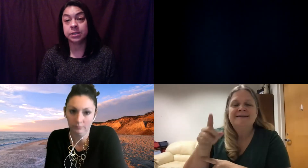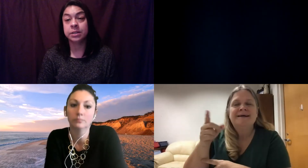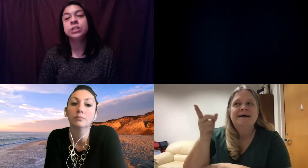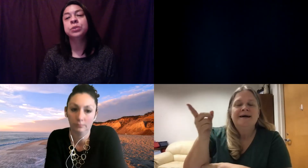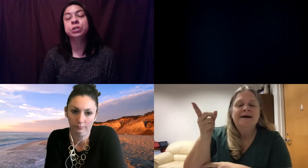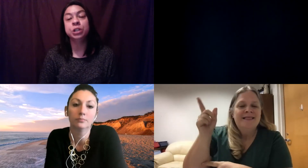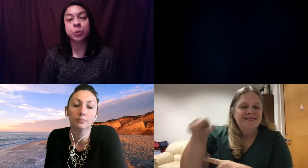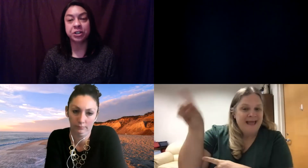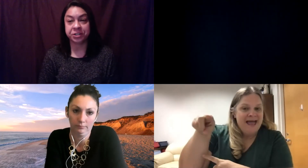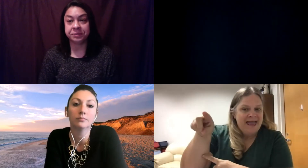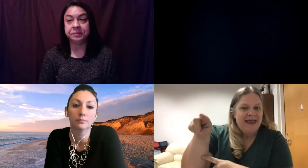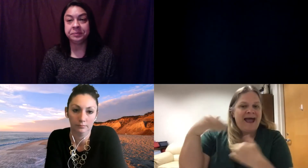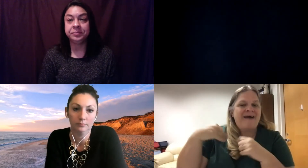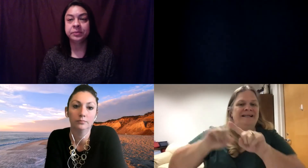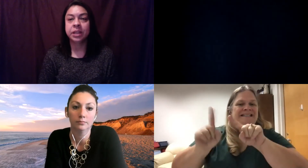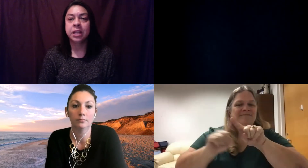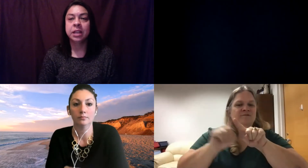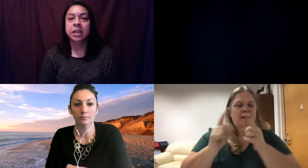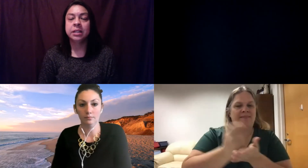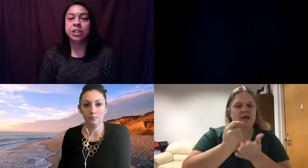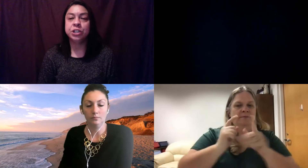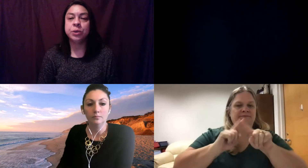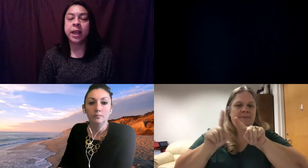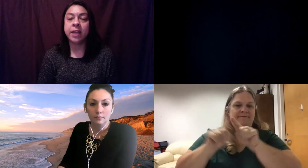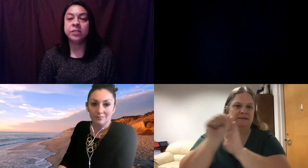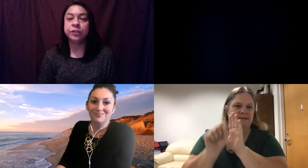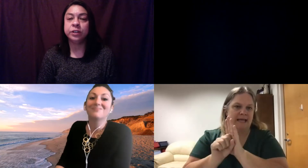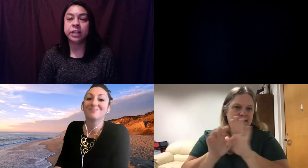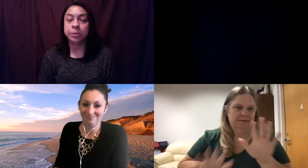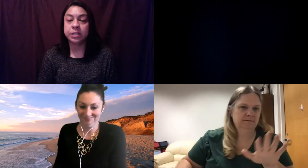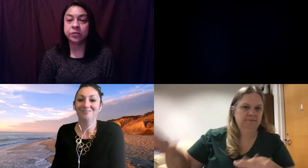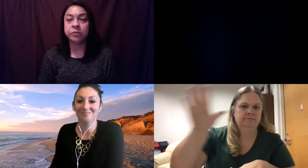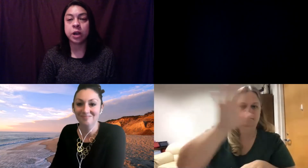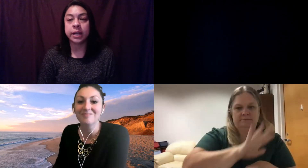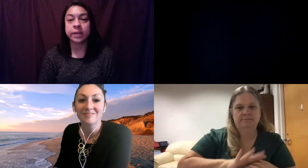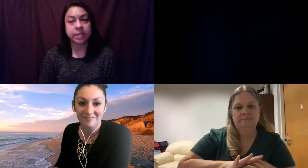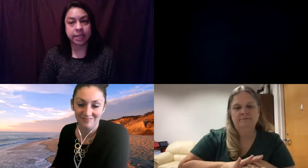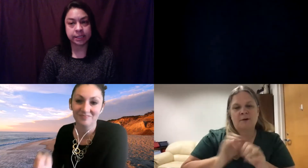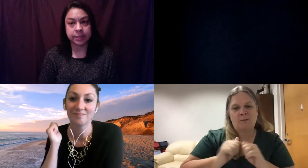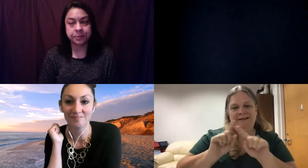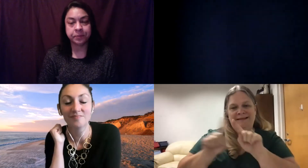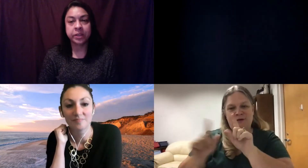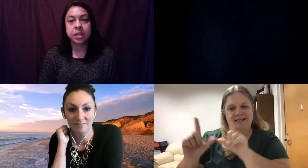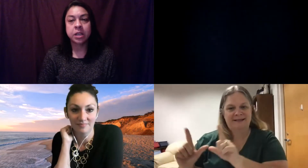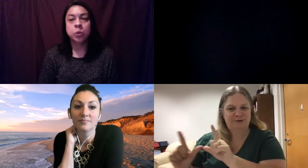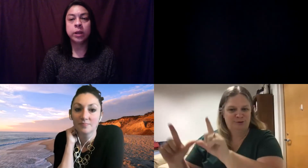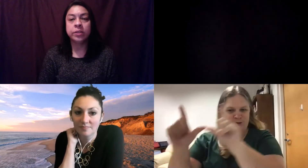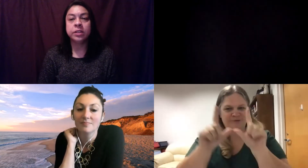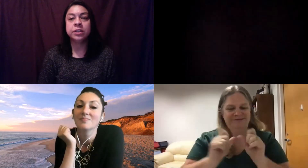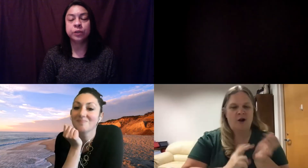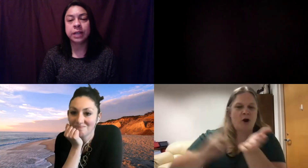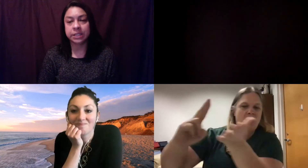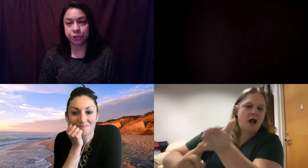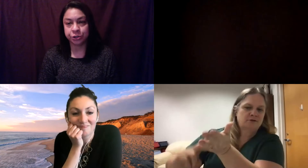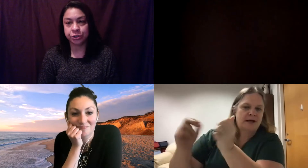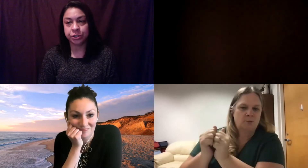licenses? So good question. They do have different therapists from a variety of states with